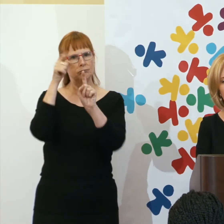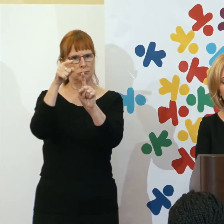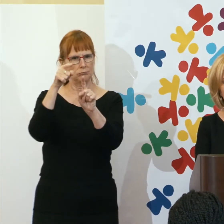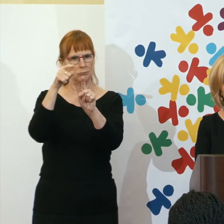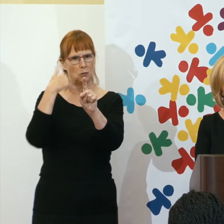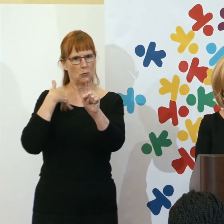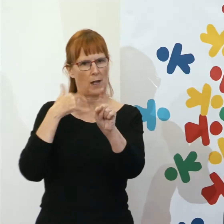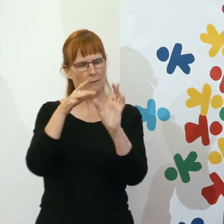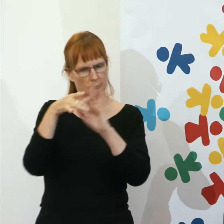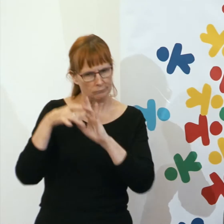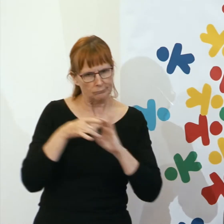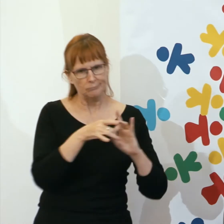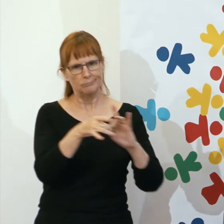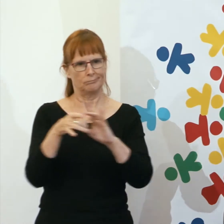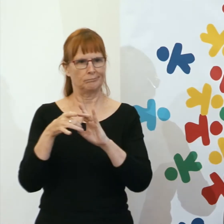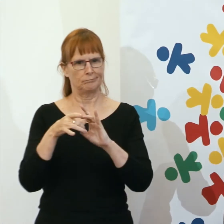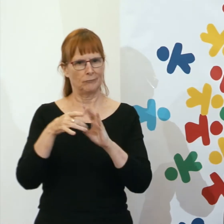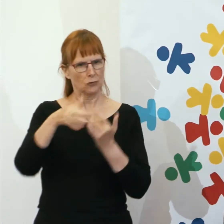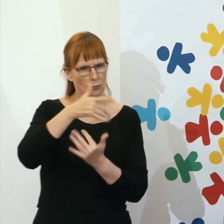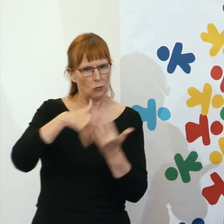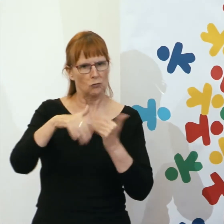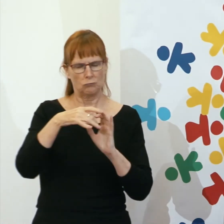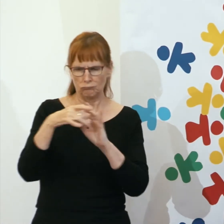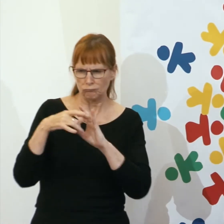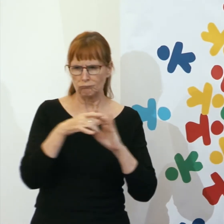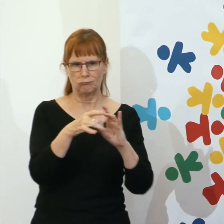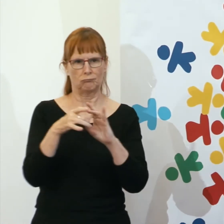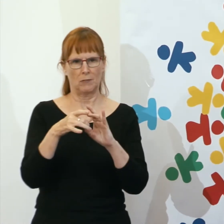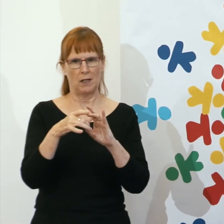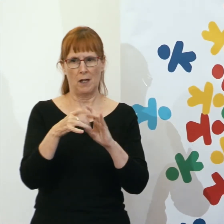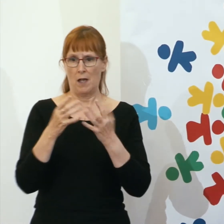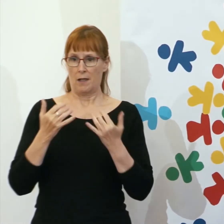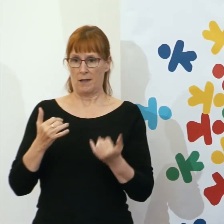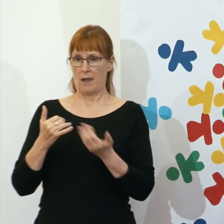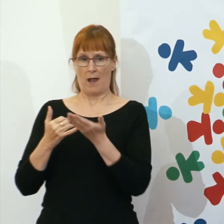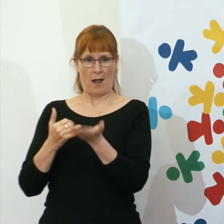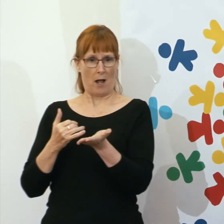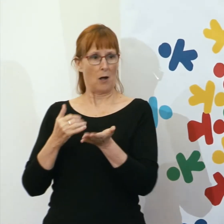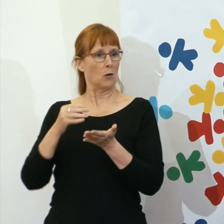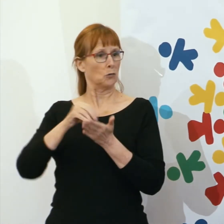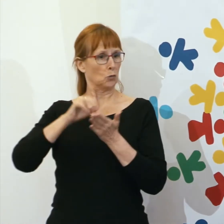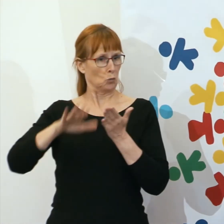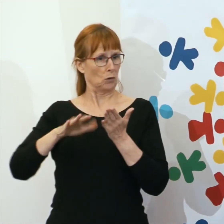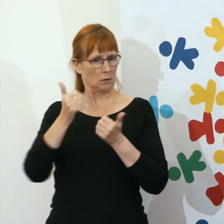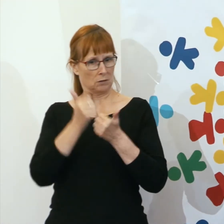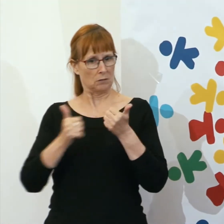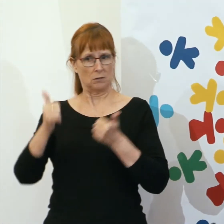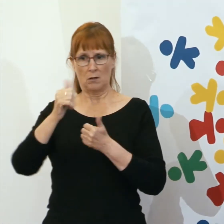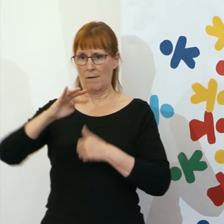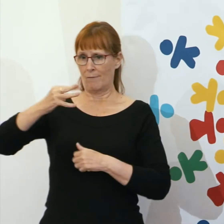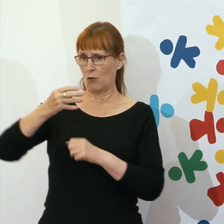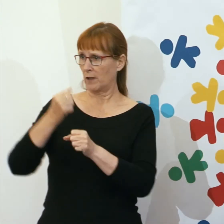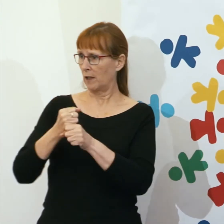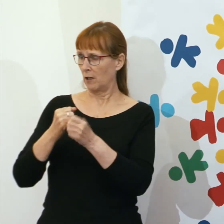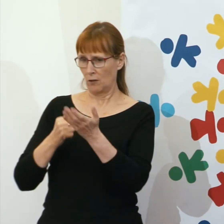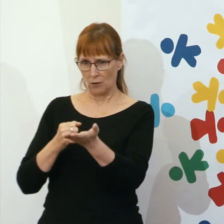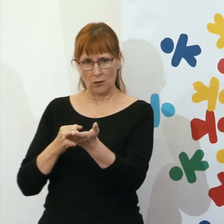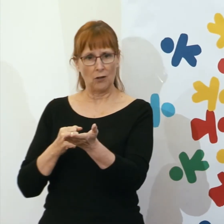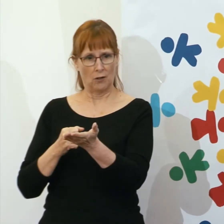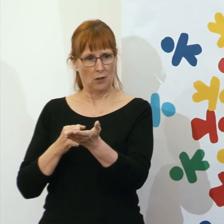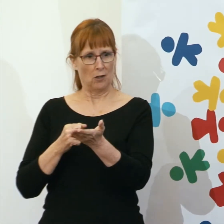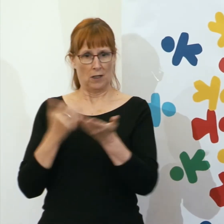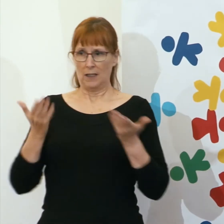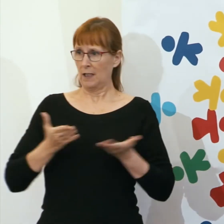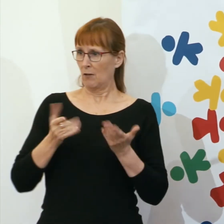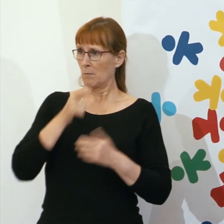connectedness. Today, we are joined by senior students here at McGill University, as Jessica mentioned, who are taking